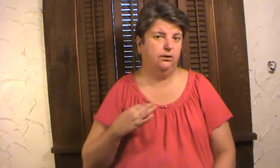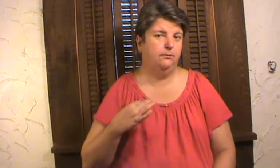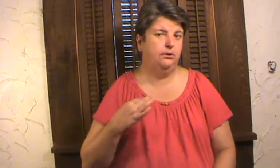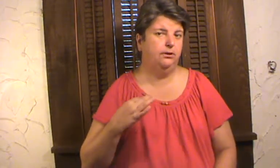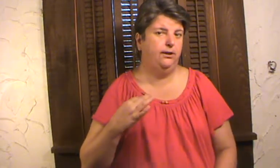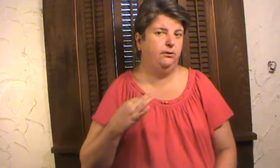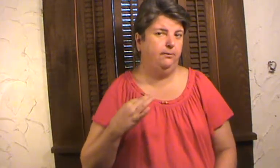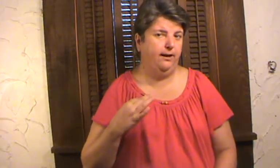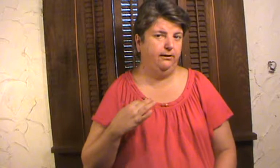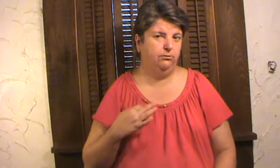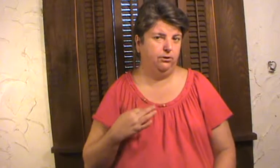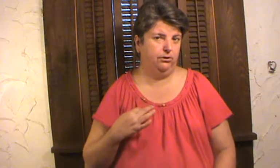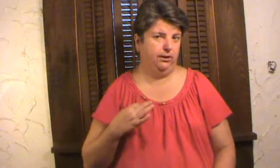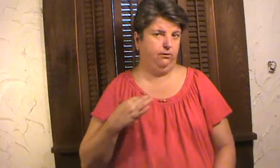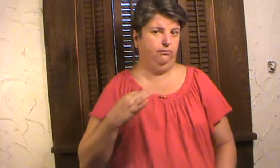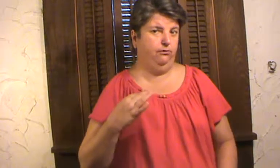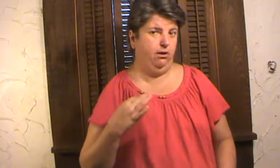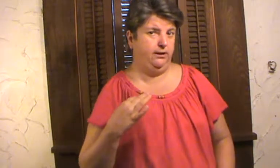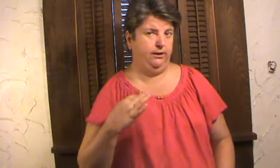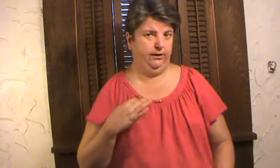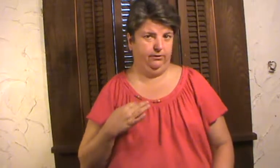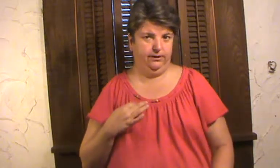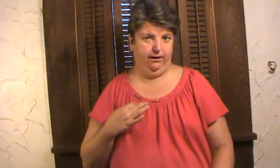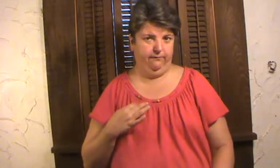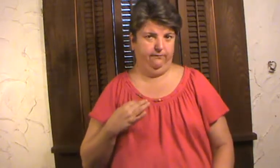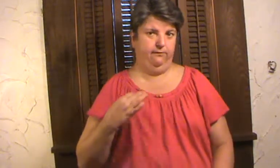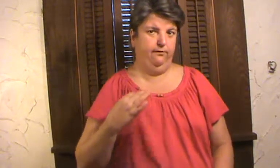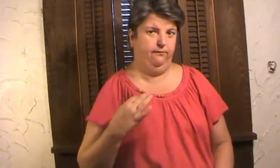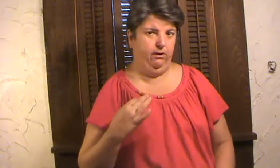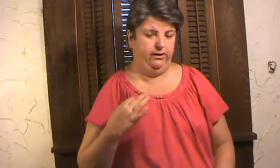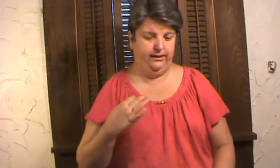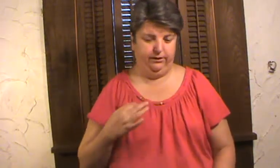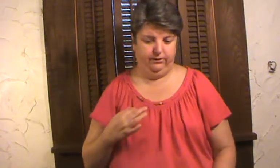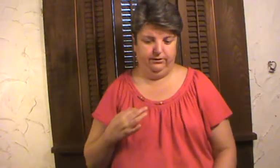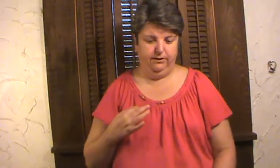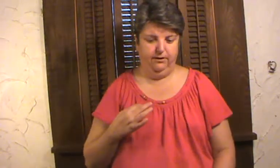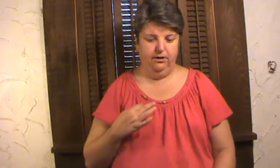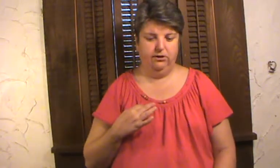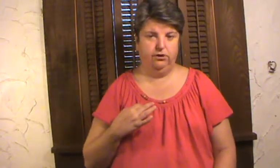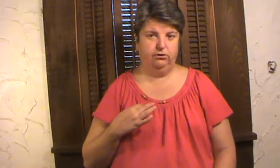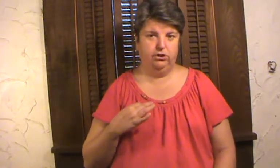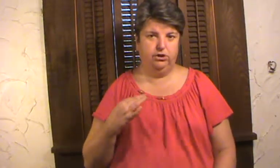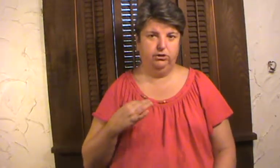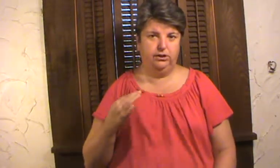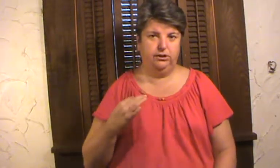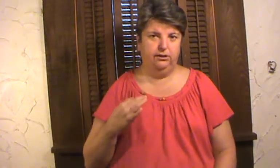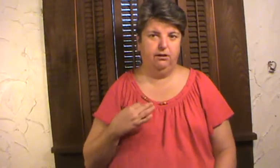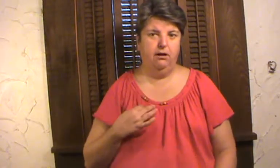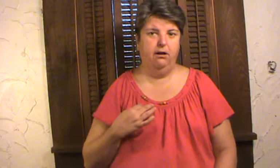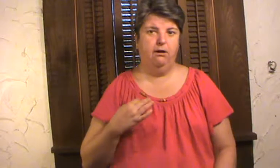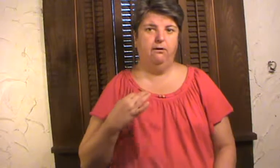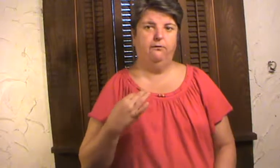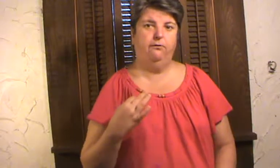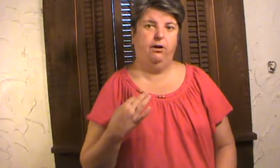but you lean your body towards you like you're volunteering yourself. Volunteer. So shirt,